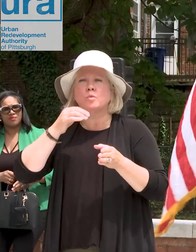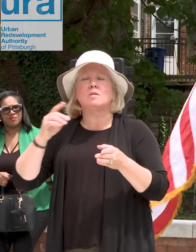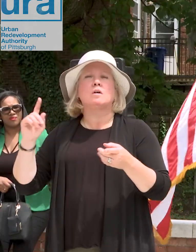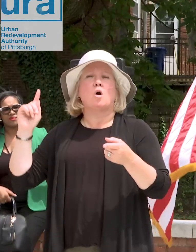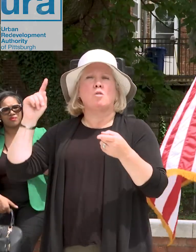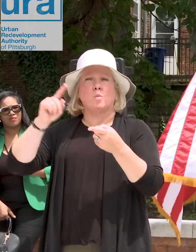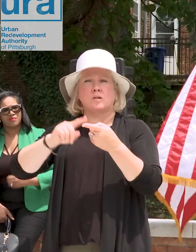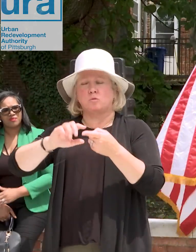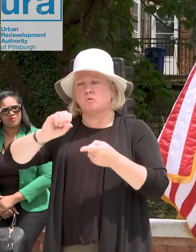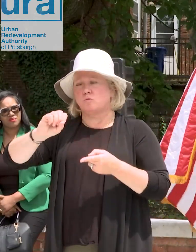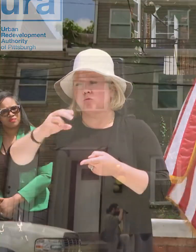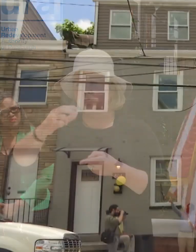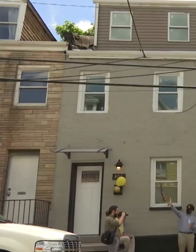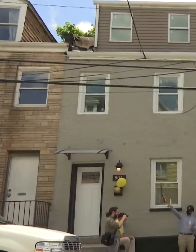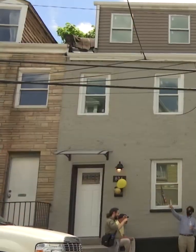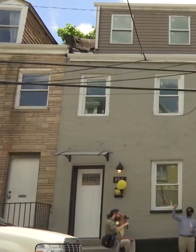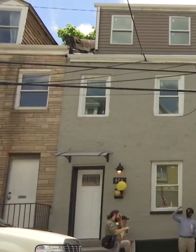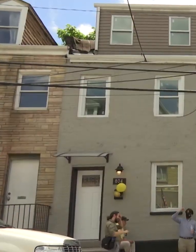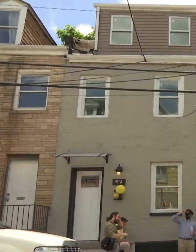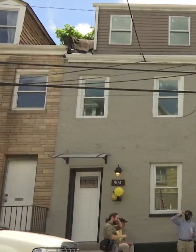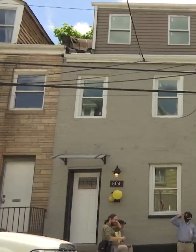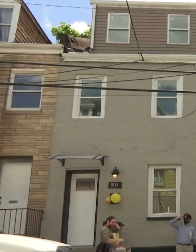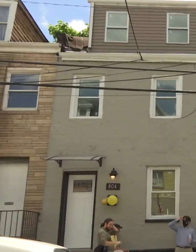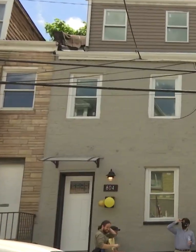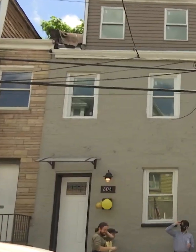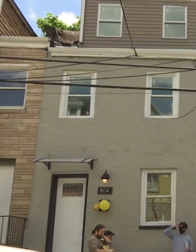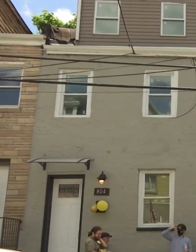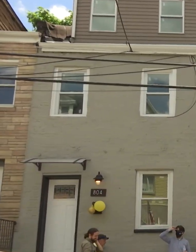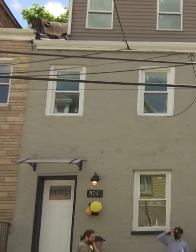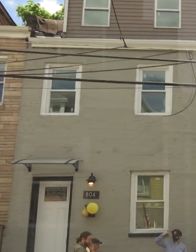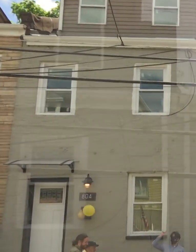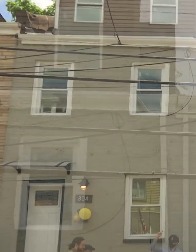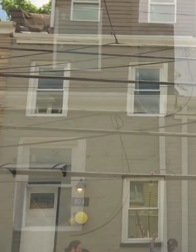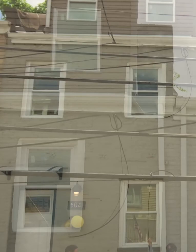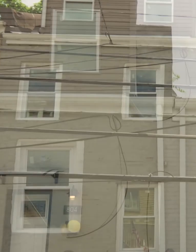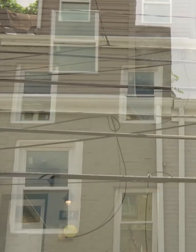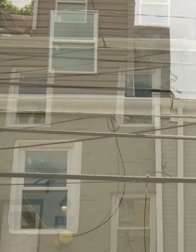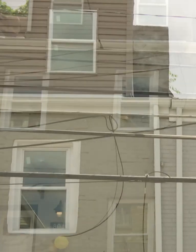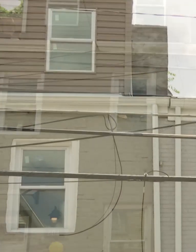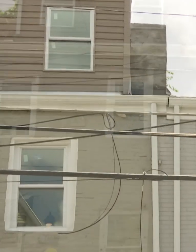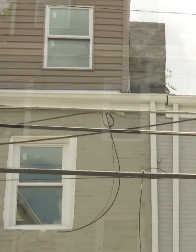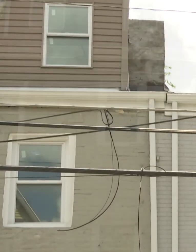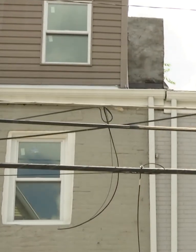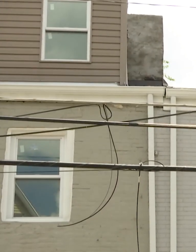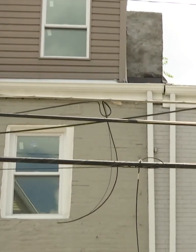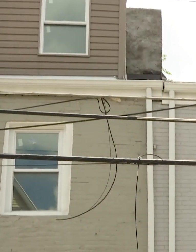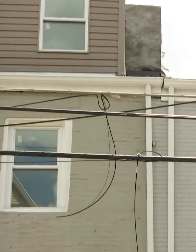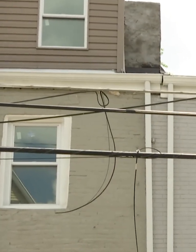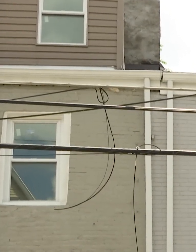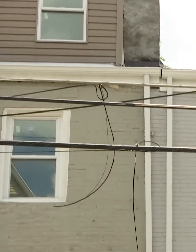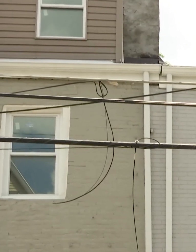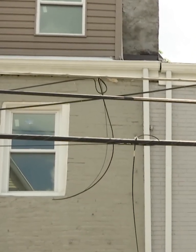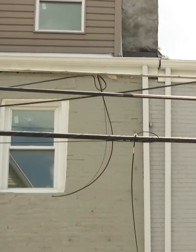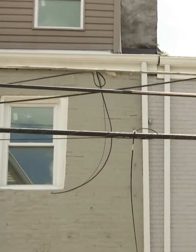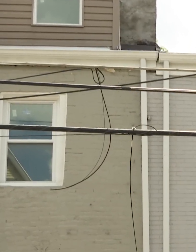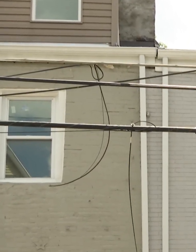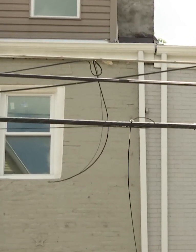Street, where we have one rehabilitation underway right now, with another